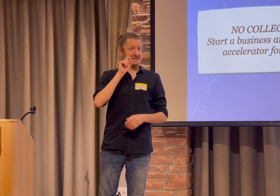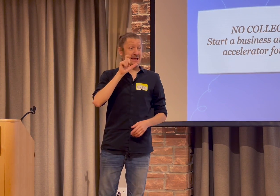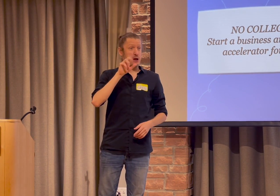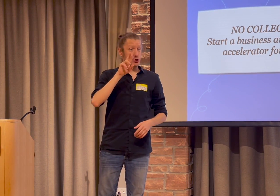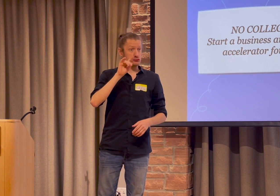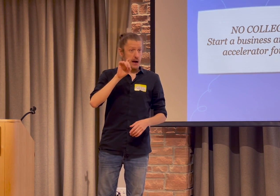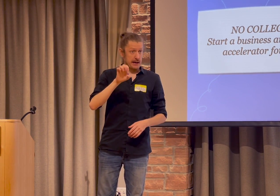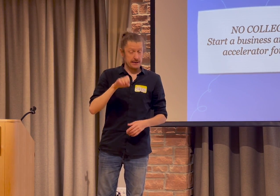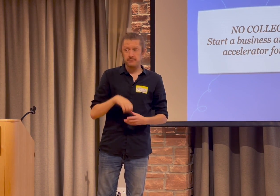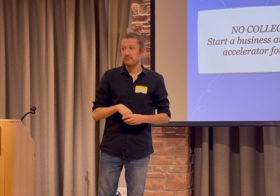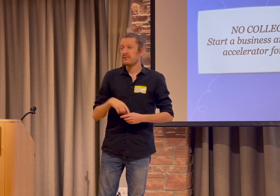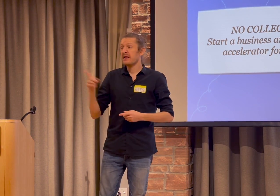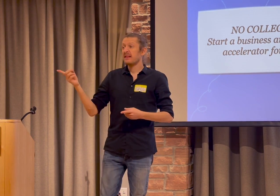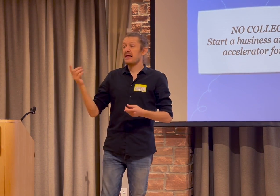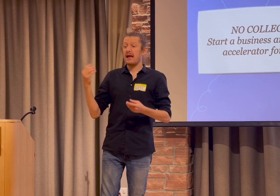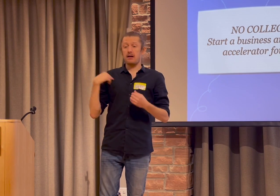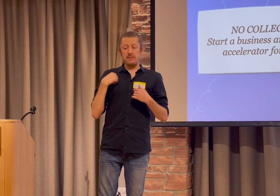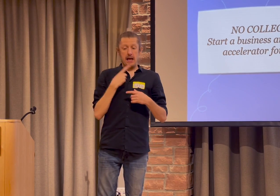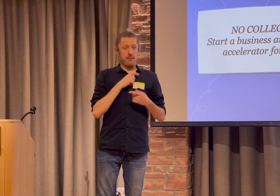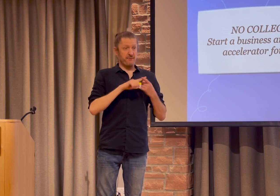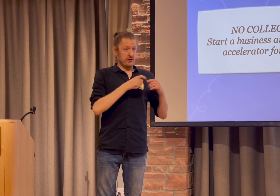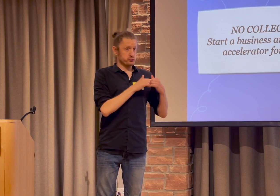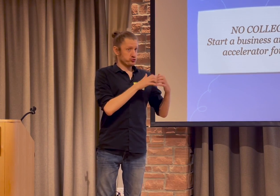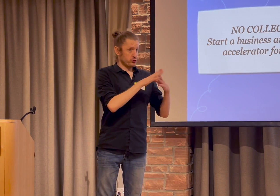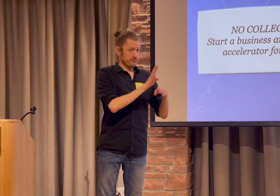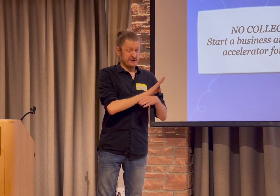So I went to a venture